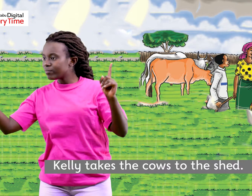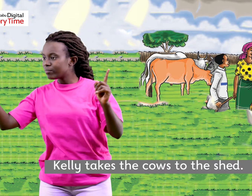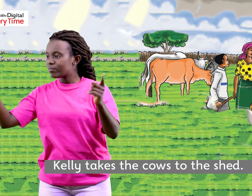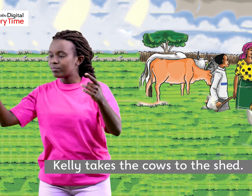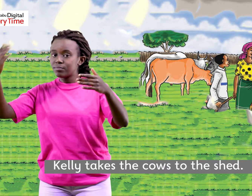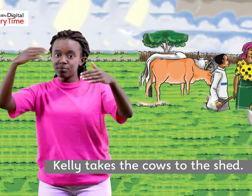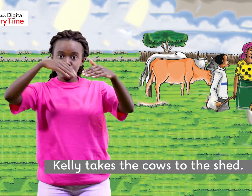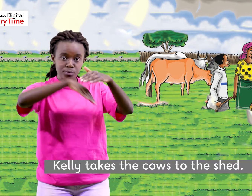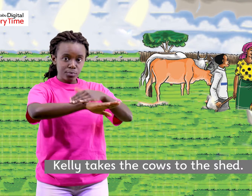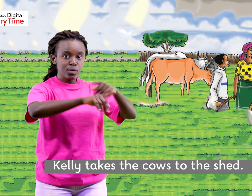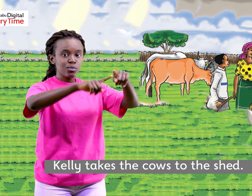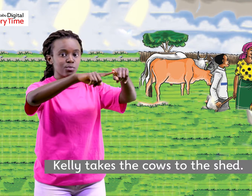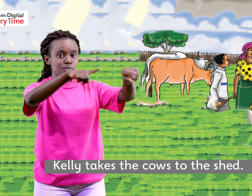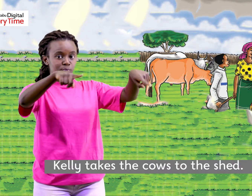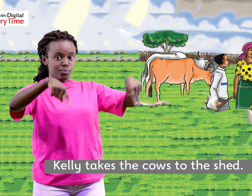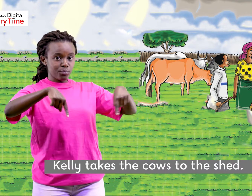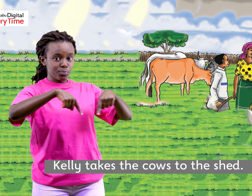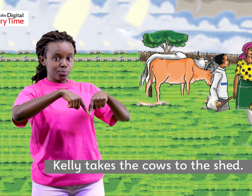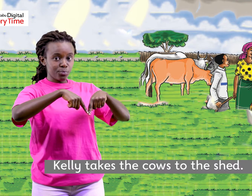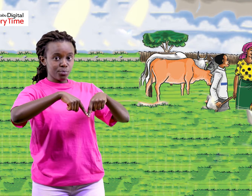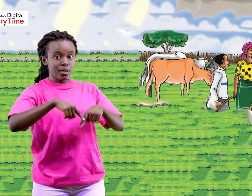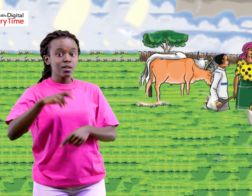Kelly takes the cows to the shed.